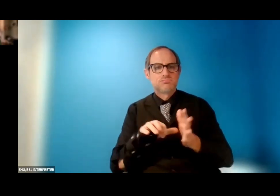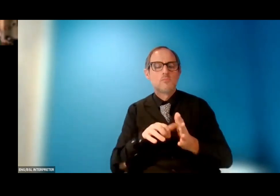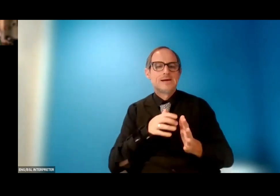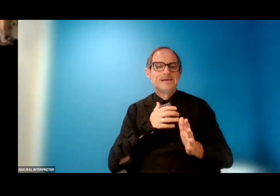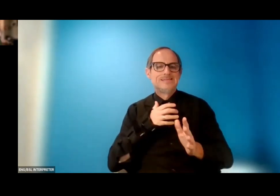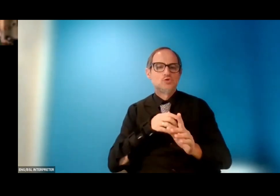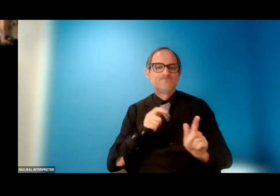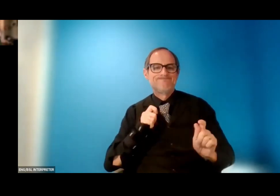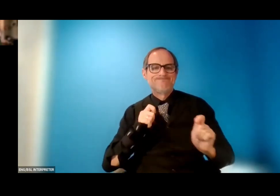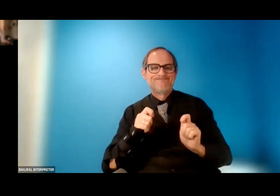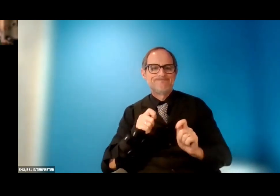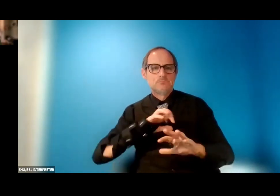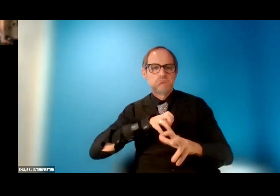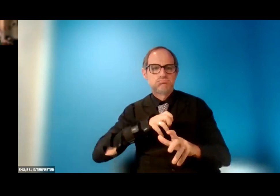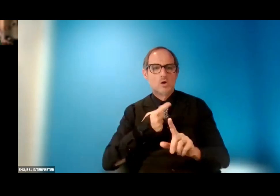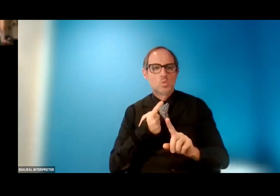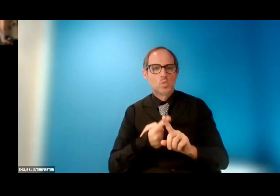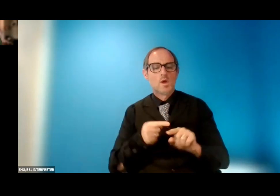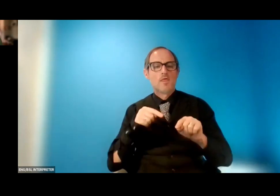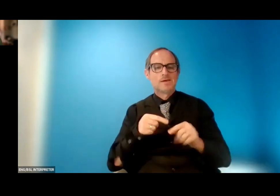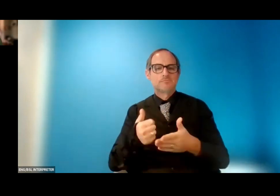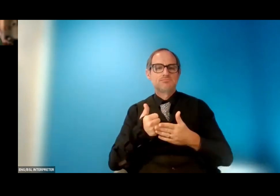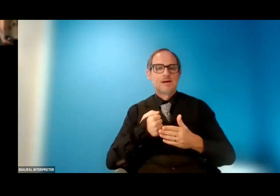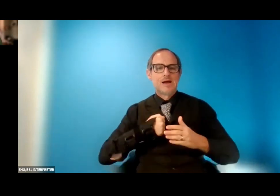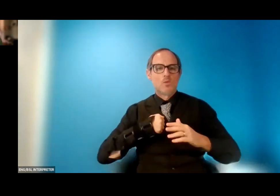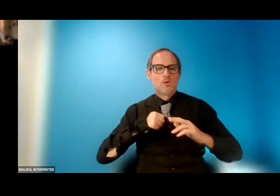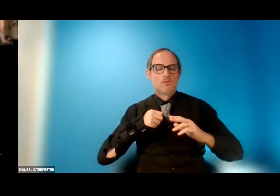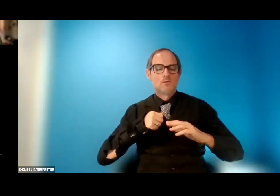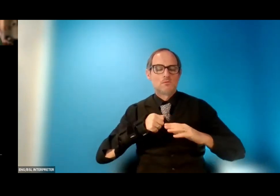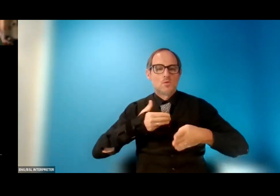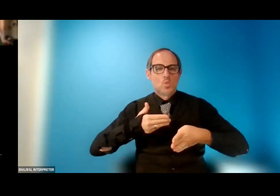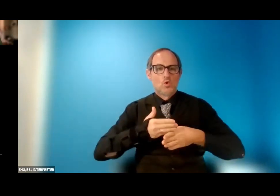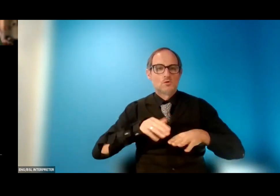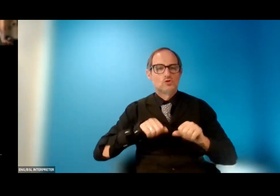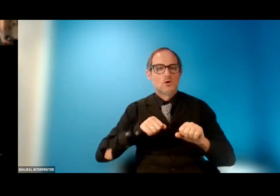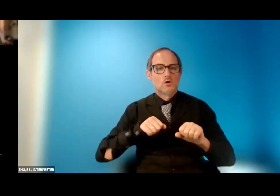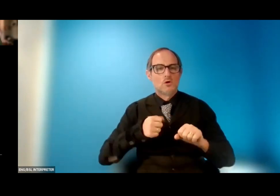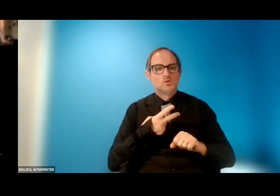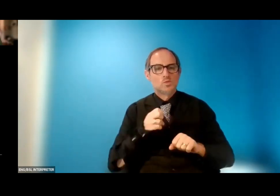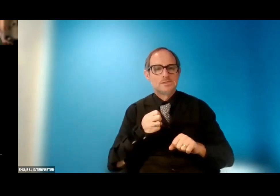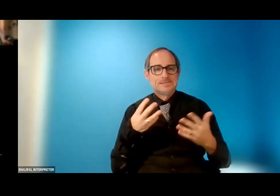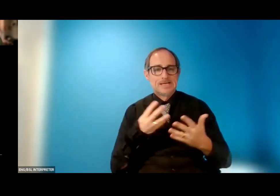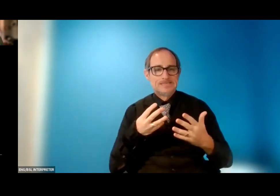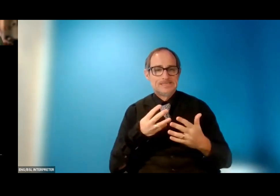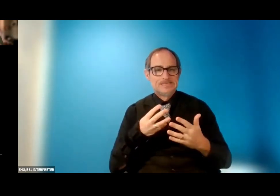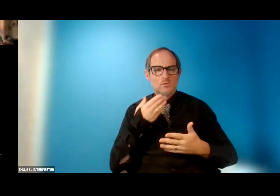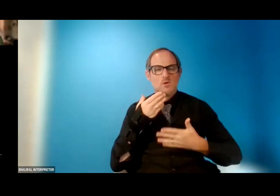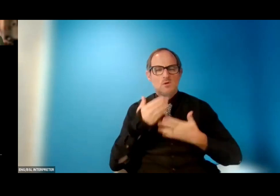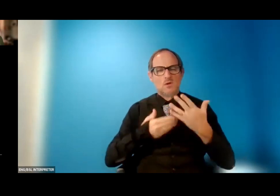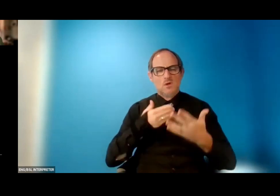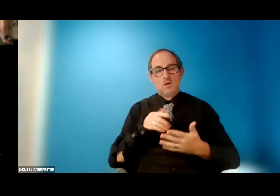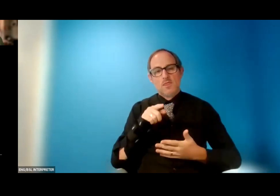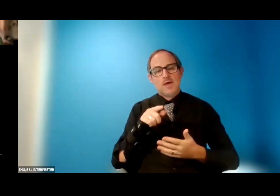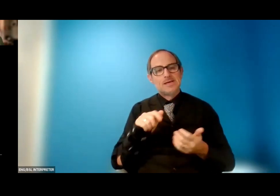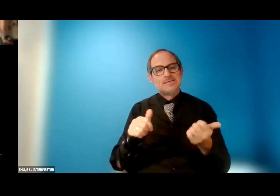transition. So this kind of forms the backdrop of our work since 2019. And for us at CIVIC SQUARE, the neighbourhood is an